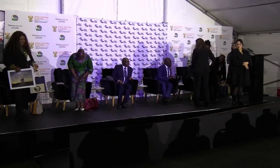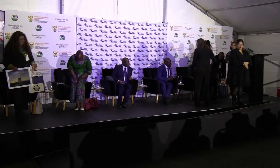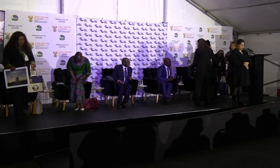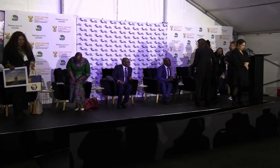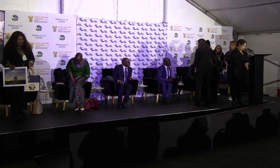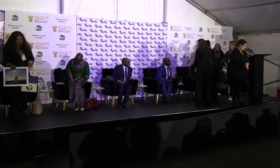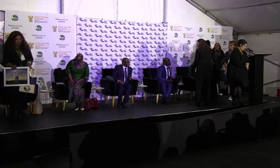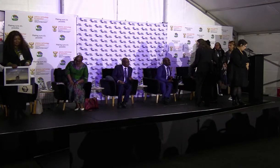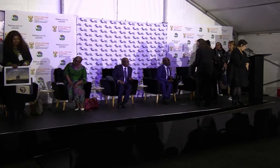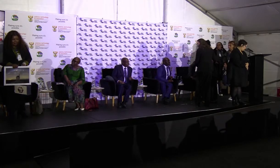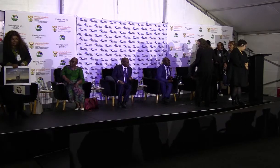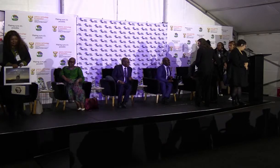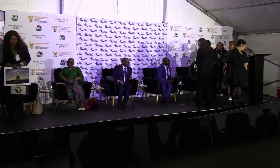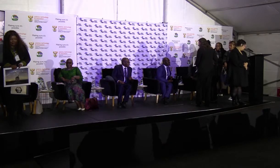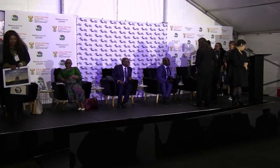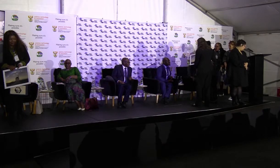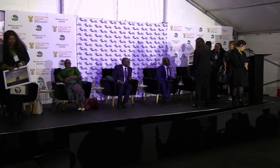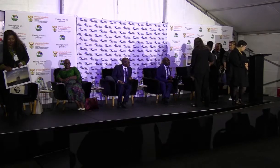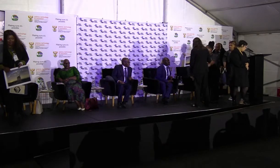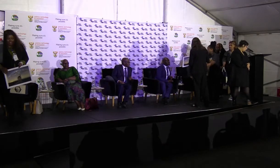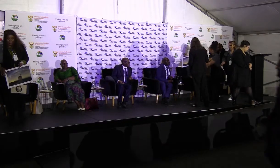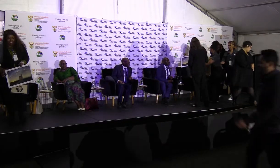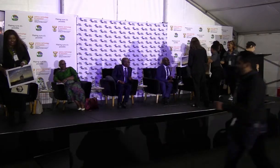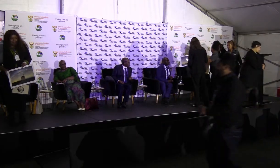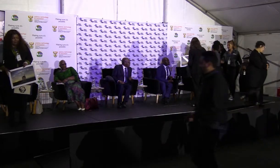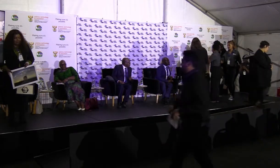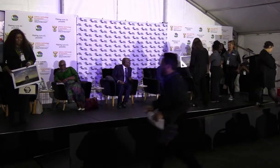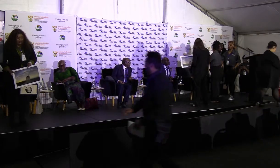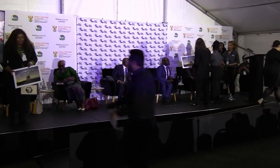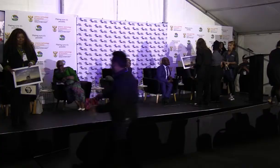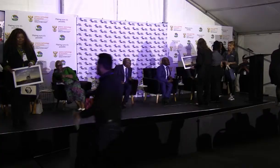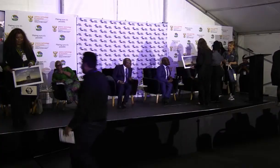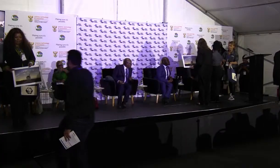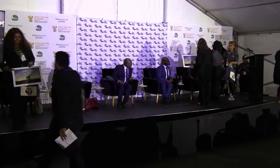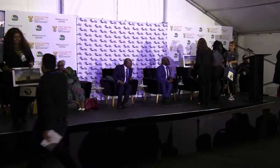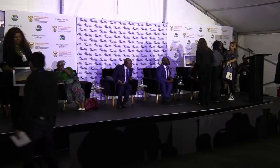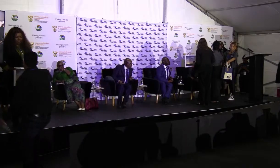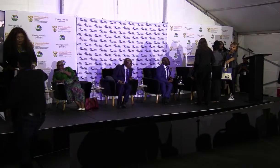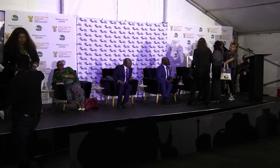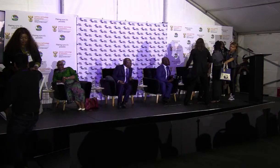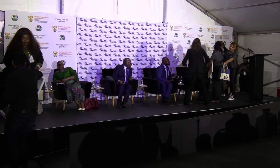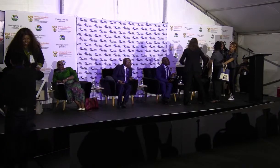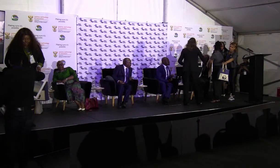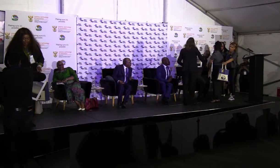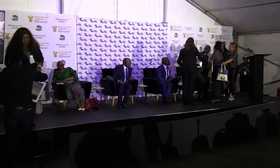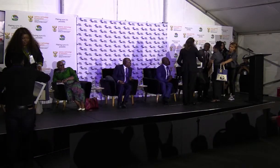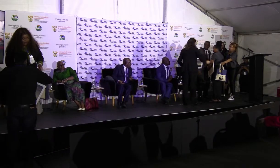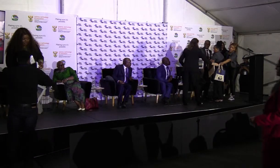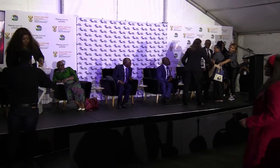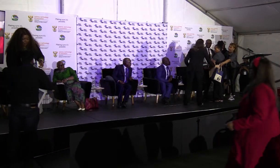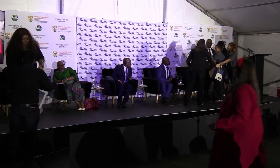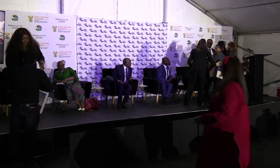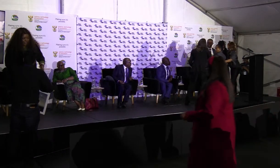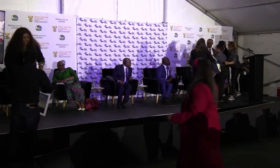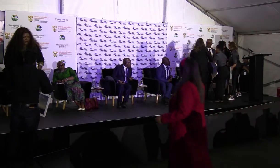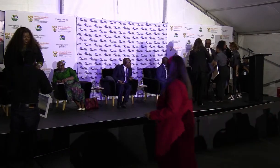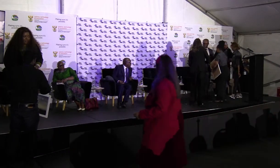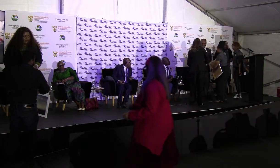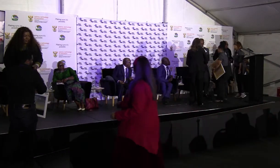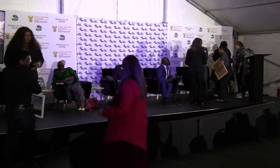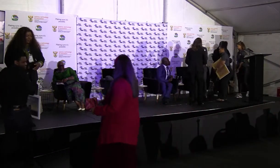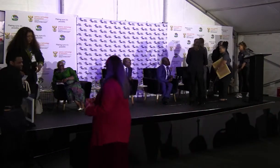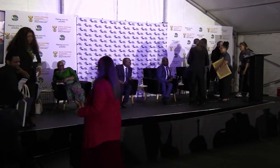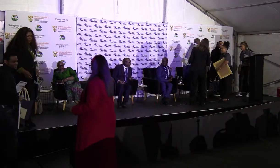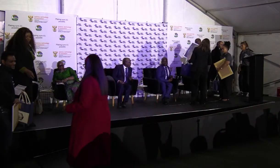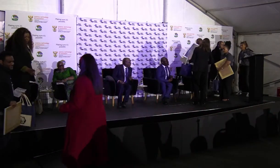What did you? You got it. Well, did you write? So,